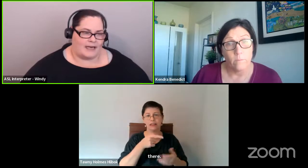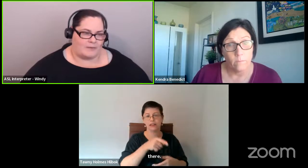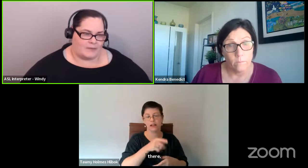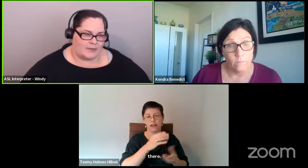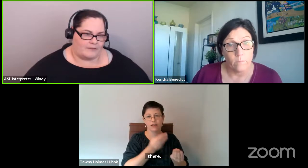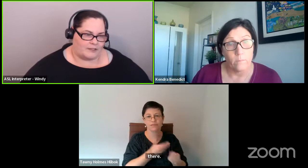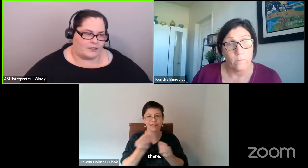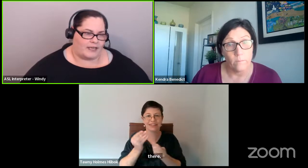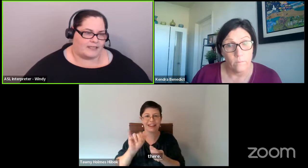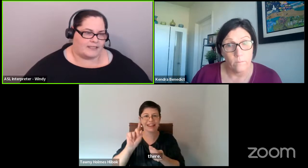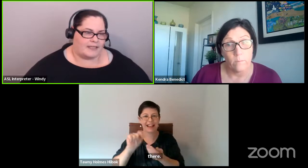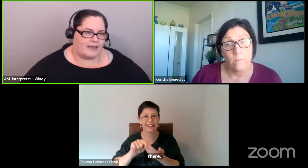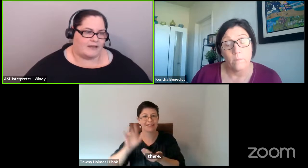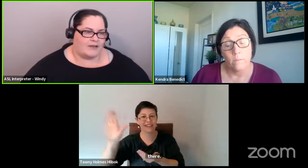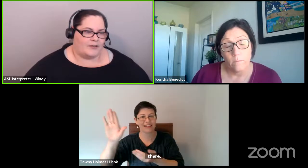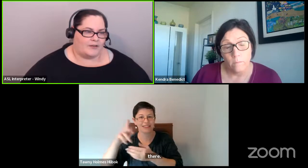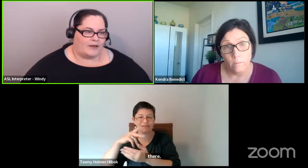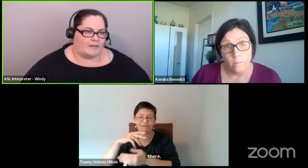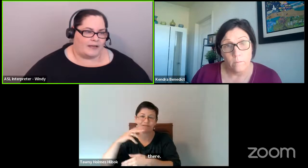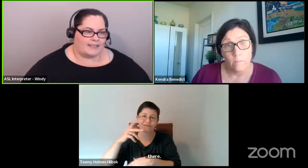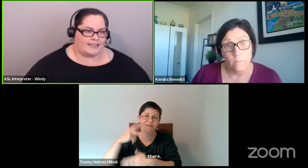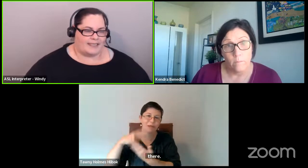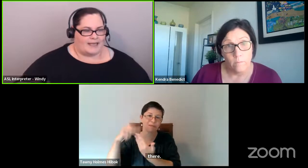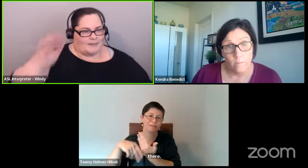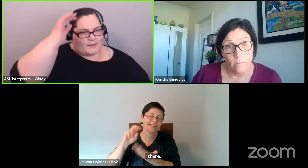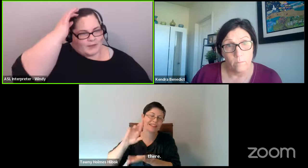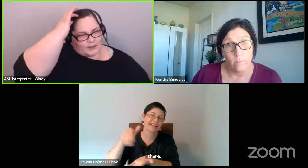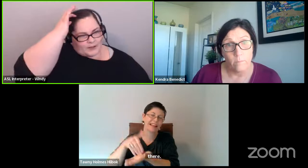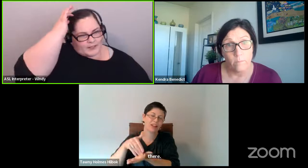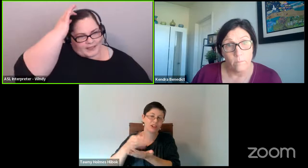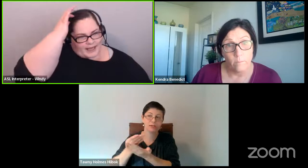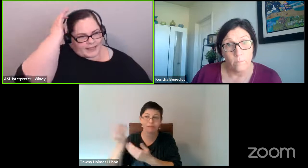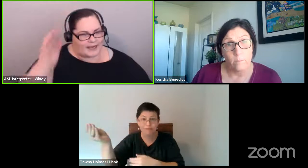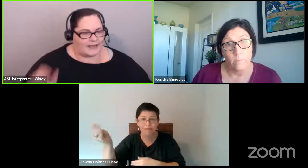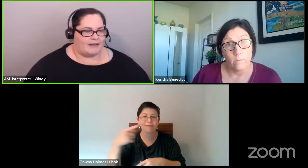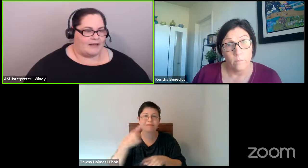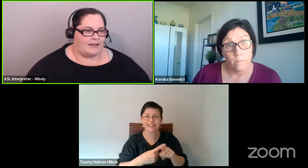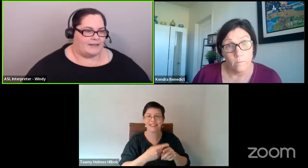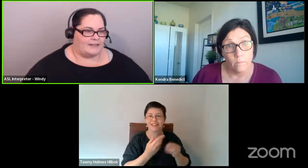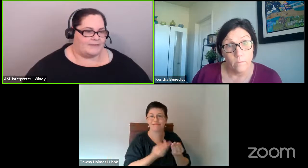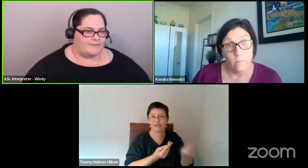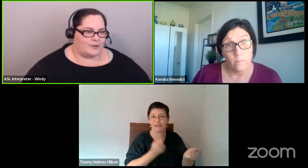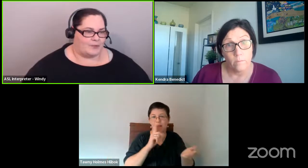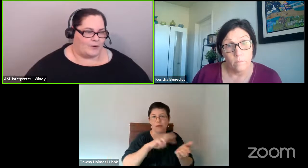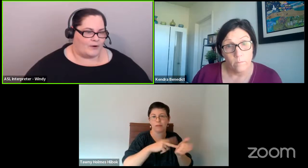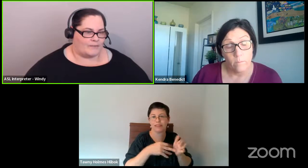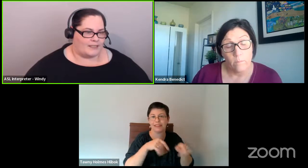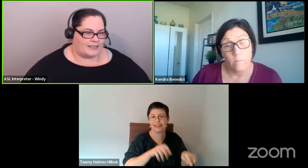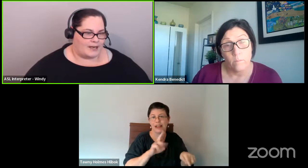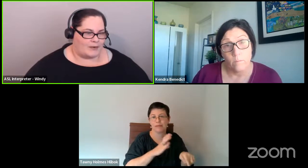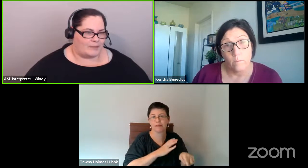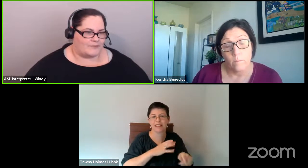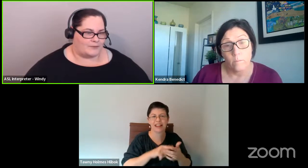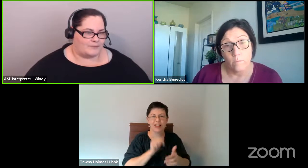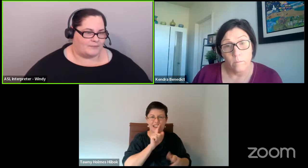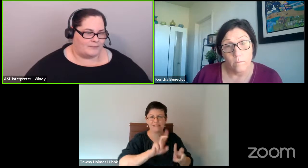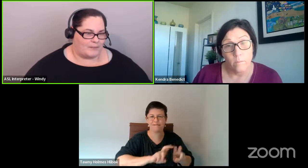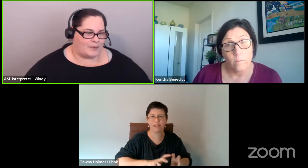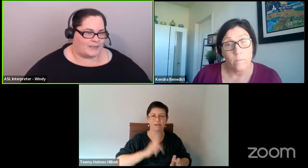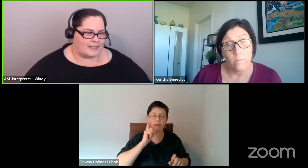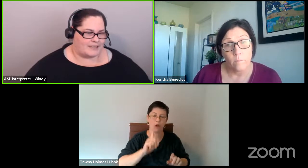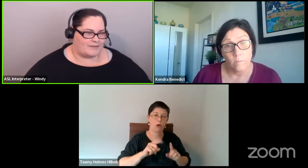Obviously that data would be beneficial, yes. And I see them using that data in this with the program, the center, and plus